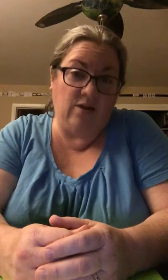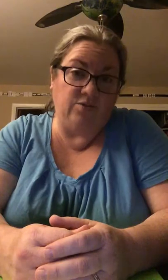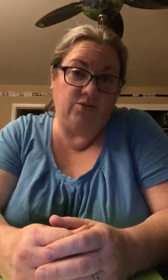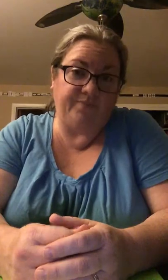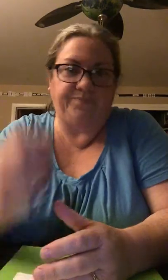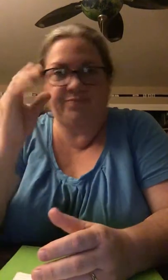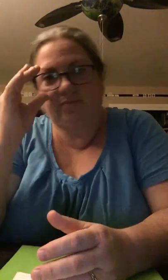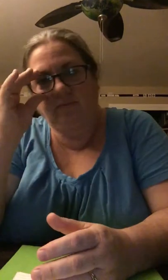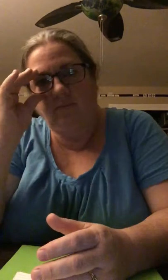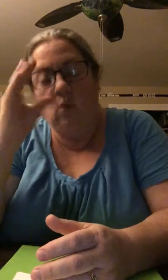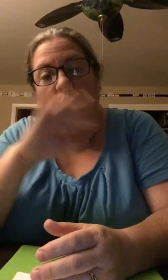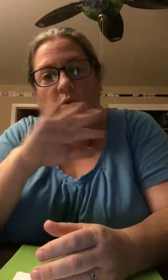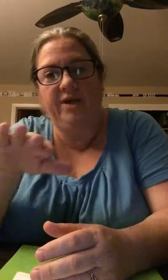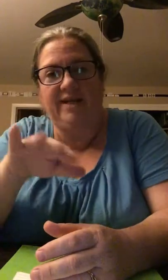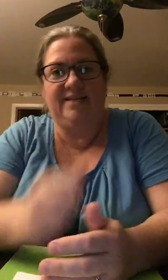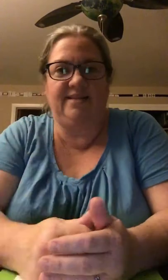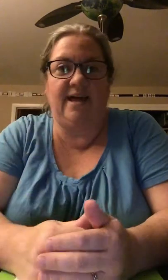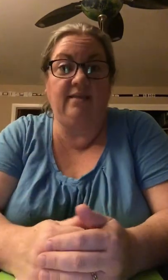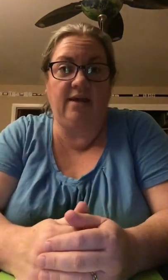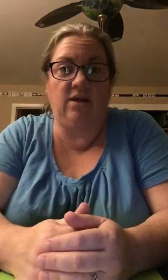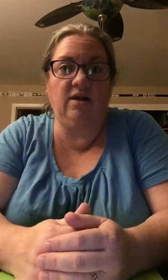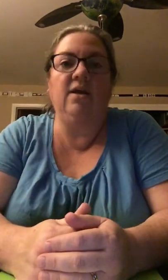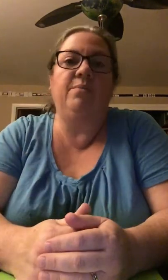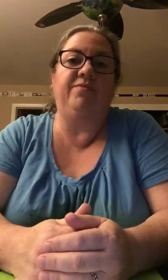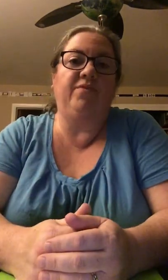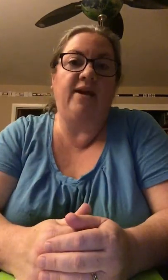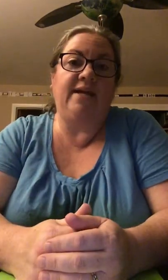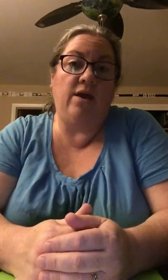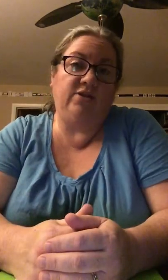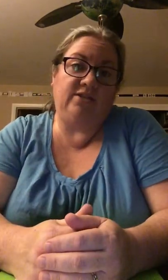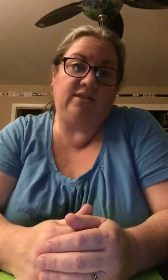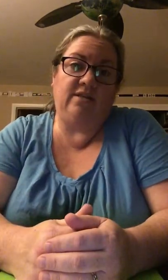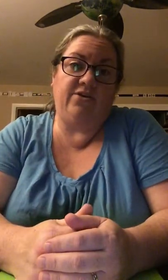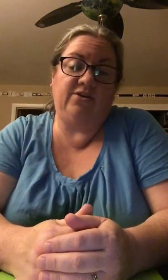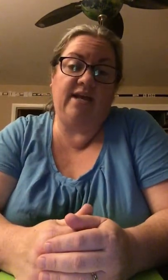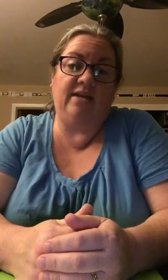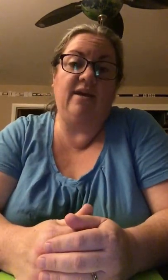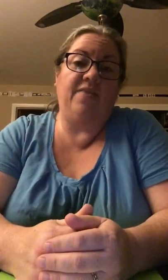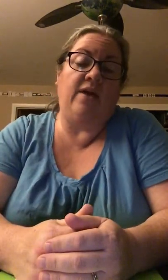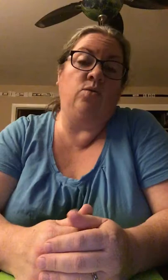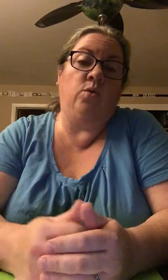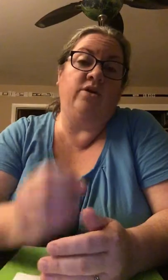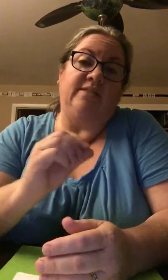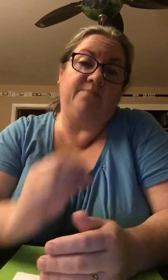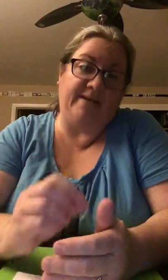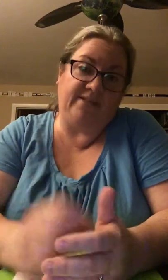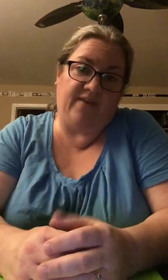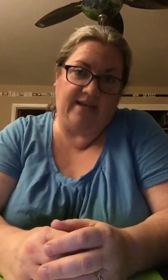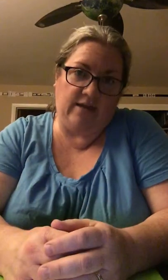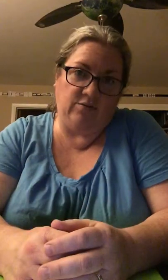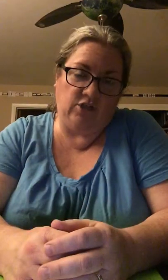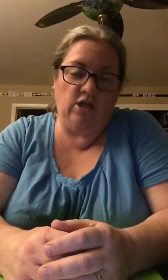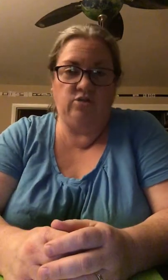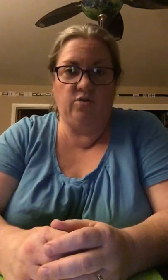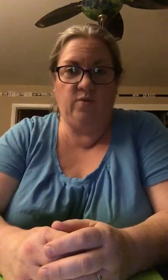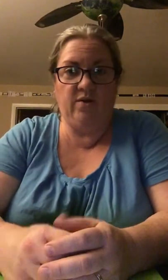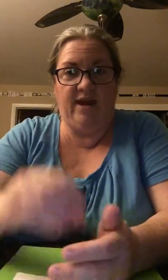couch. We're going to get into that later, but for right now, you just need to understand that in order to specify couch, so that we don't have